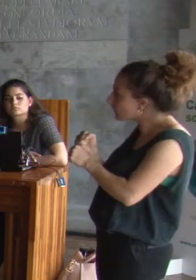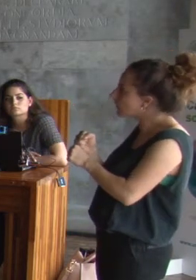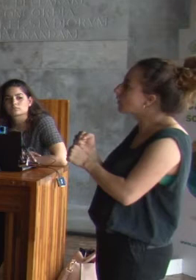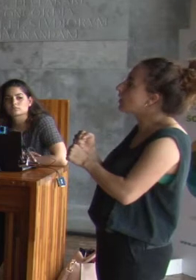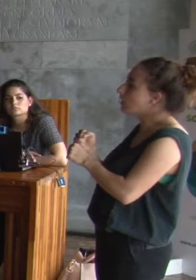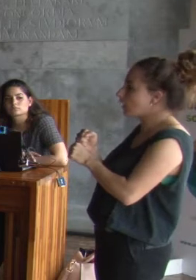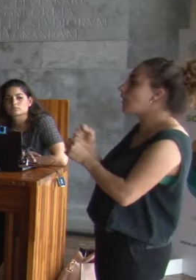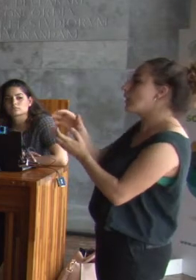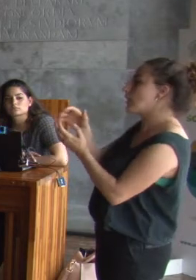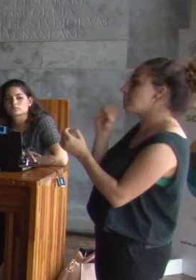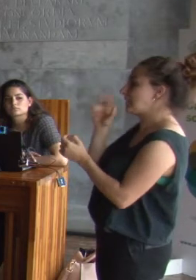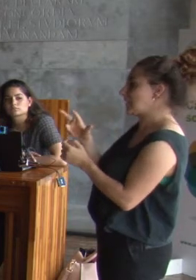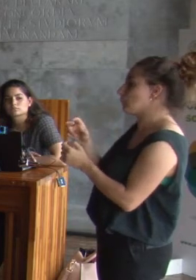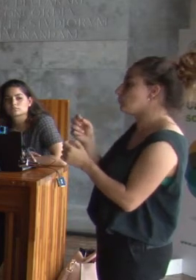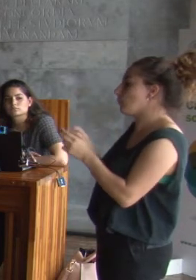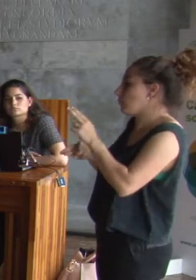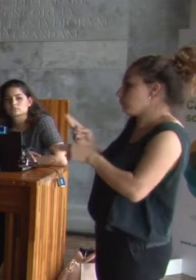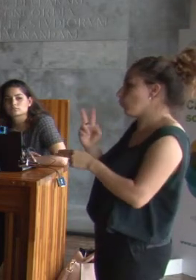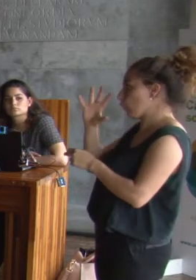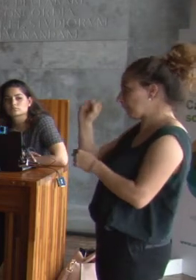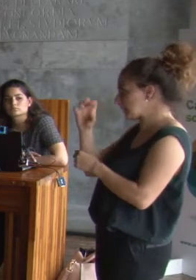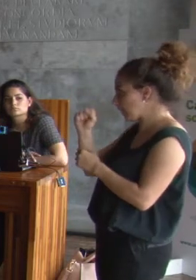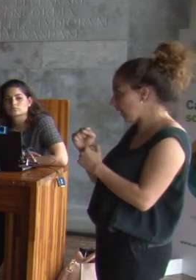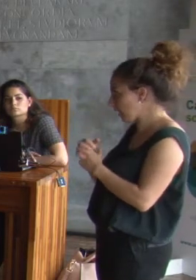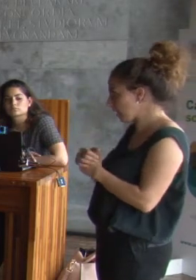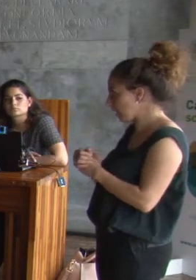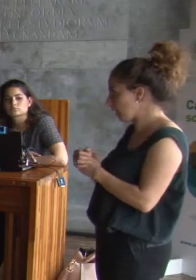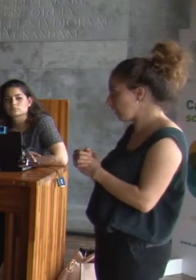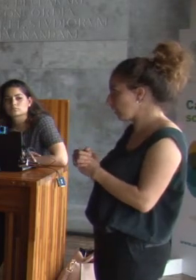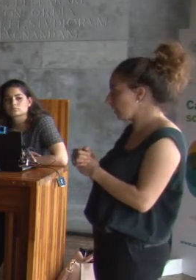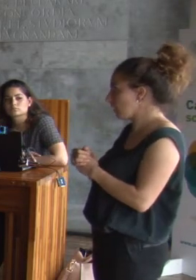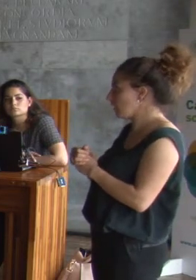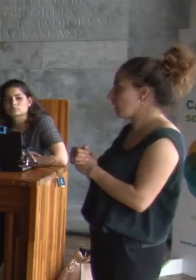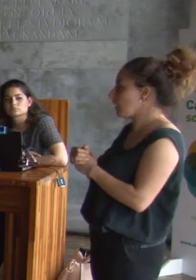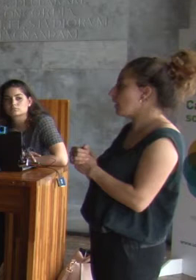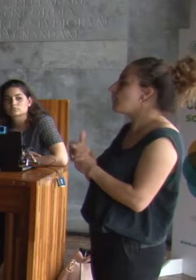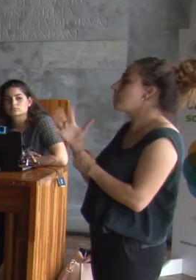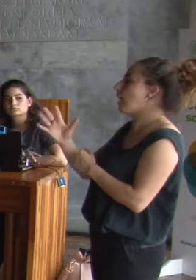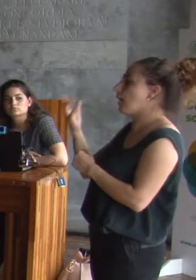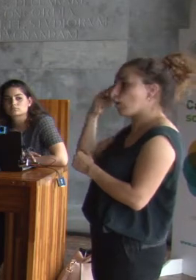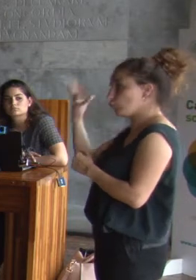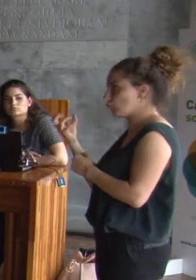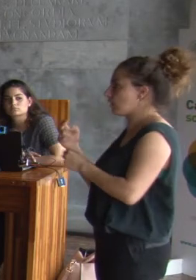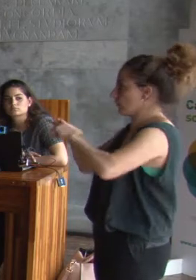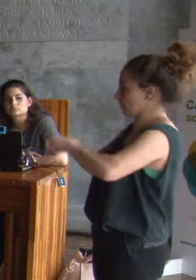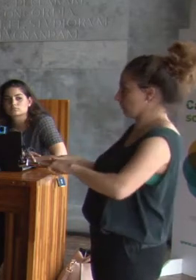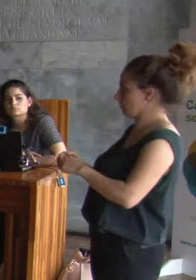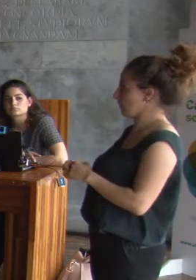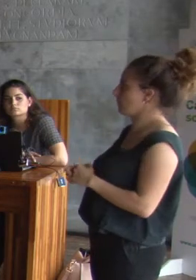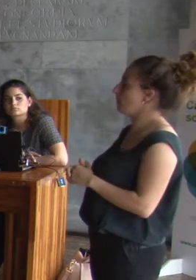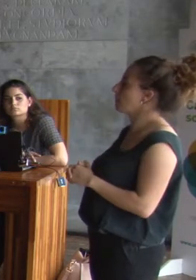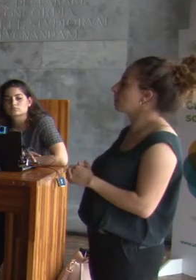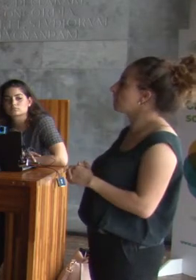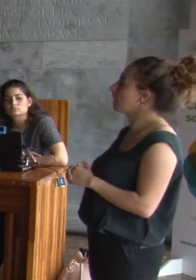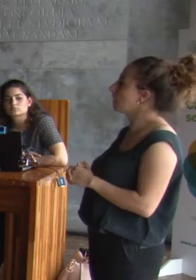to be more understood while at the same time preserving the meaning. So a lot of science communication, as I